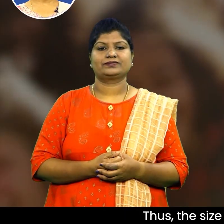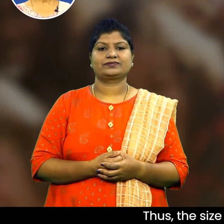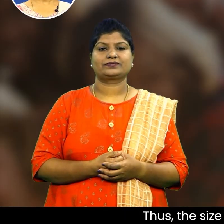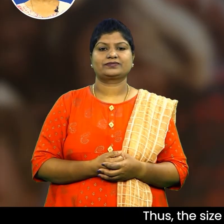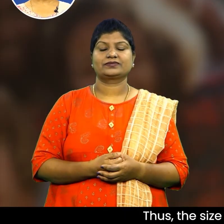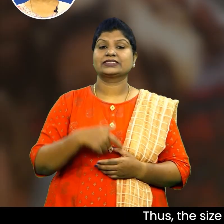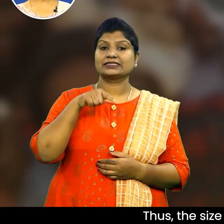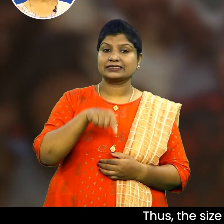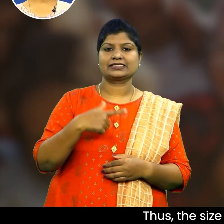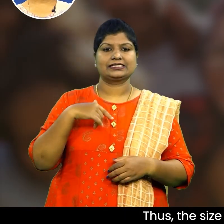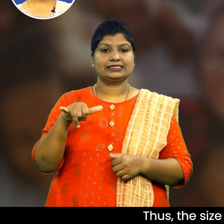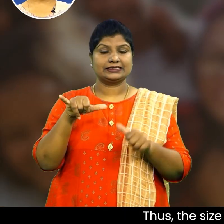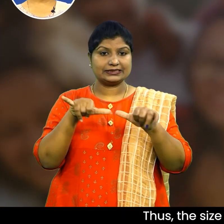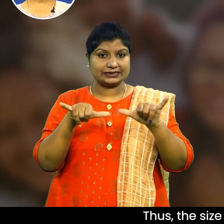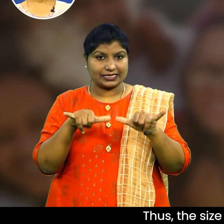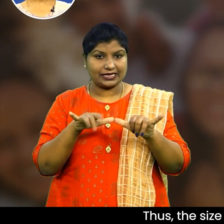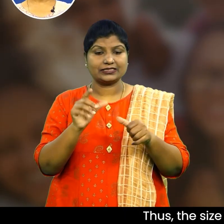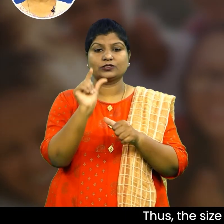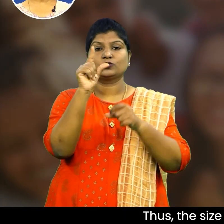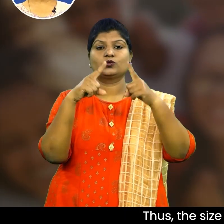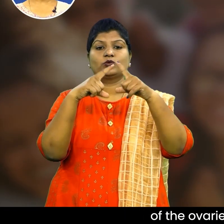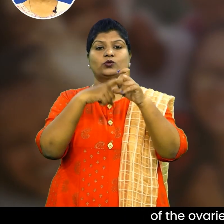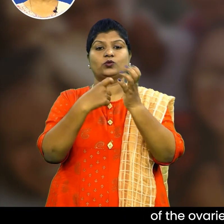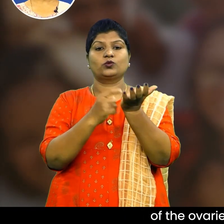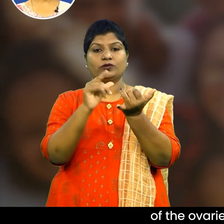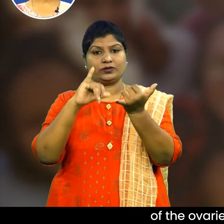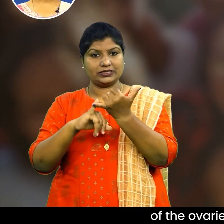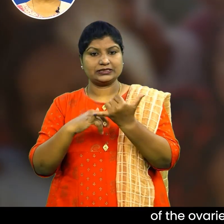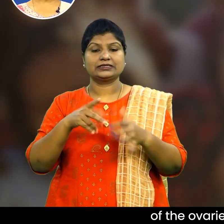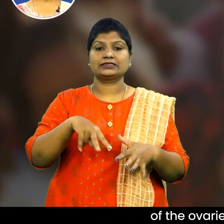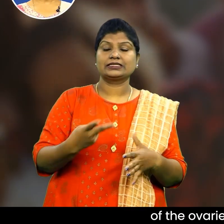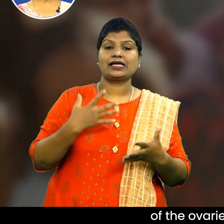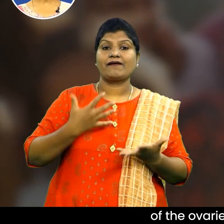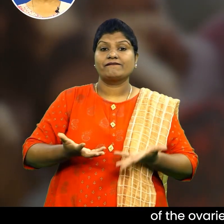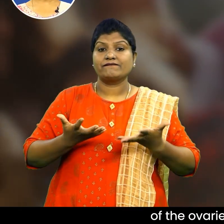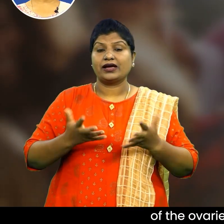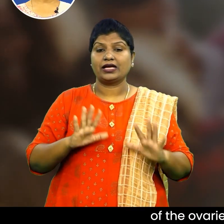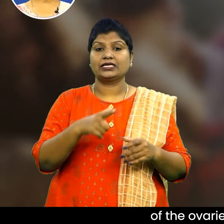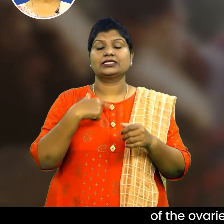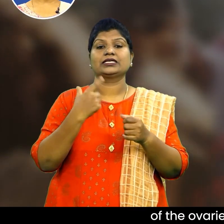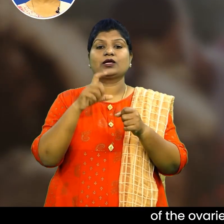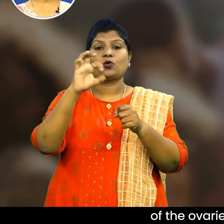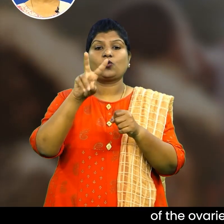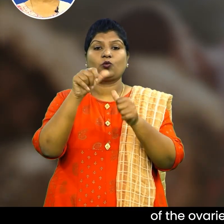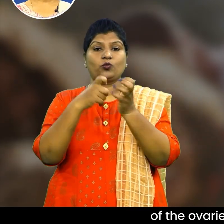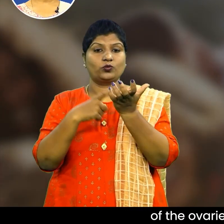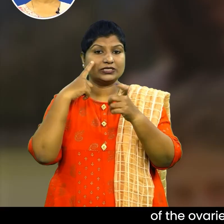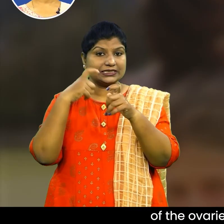Thus, the size of the uterus and the weight of the ovaries increase during this